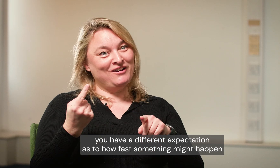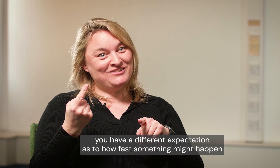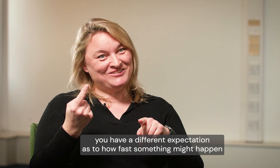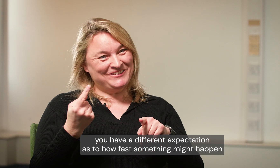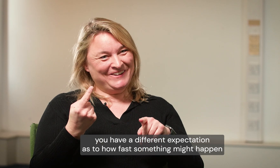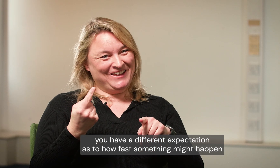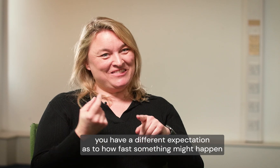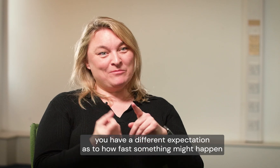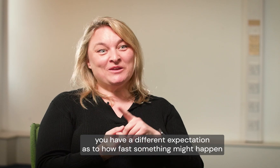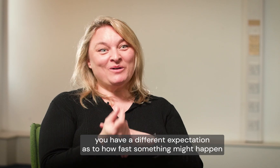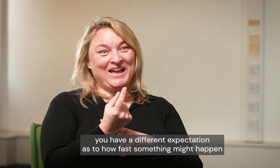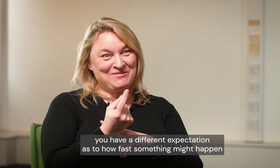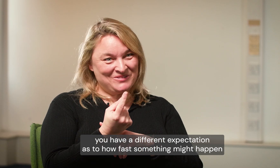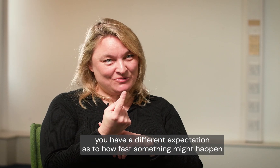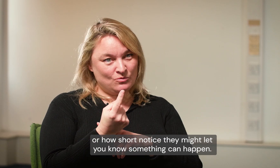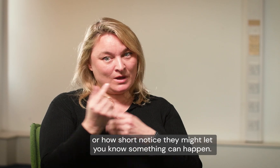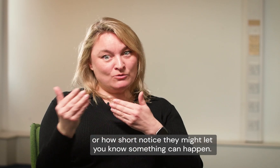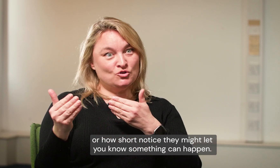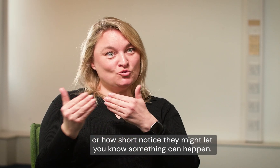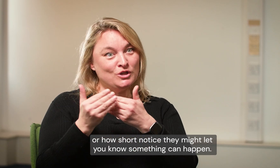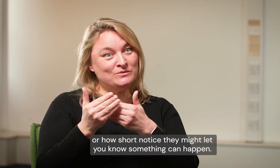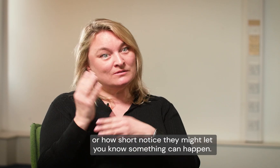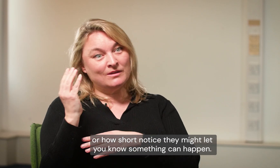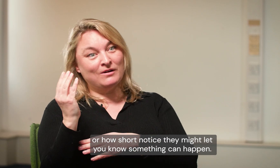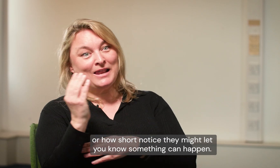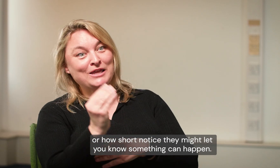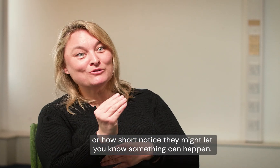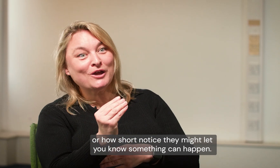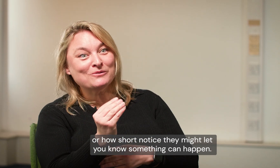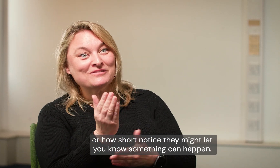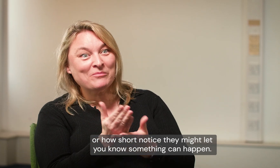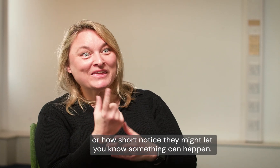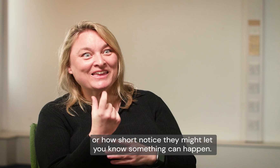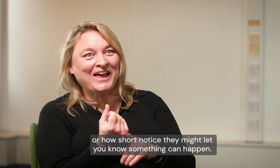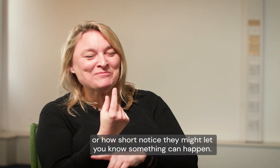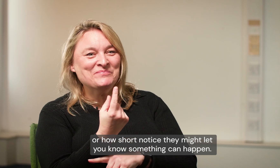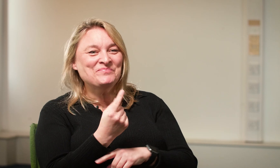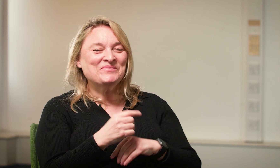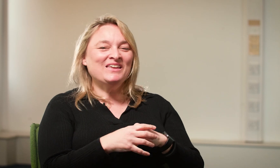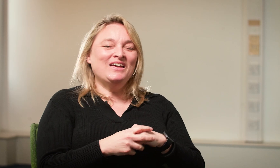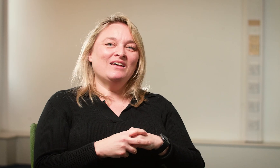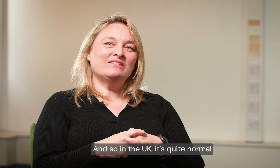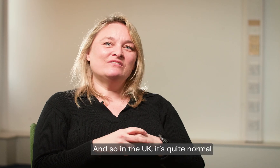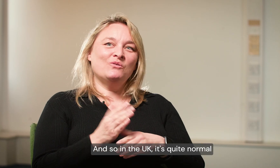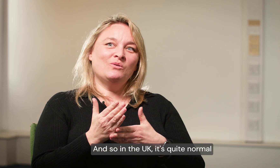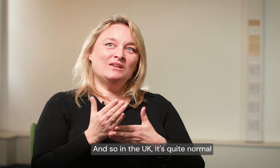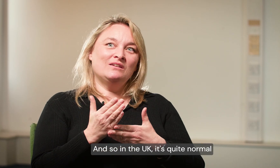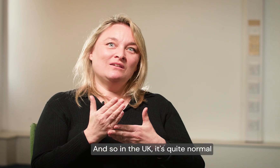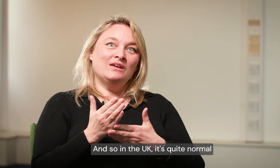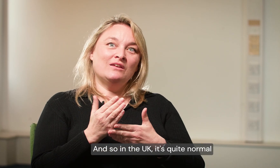fast something might happen or how short notice they might let you know if something can happen. And so in the